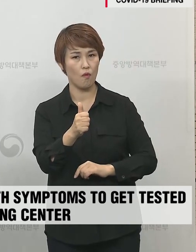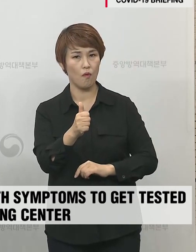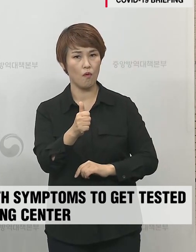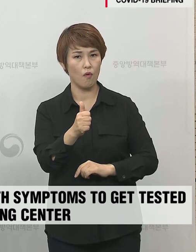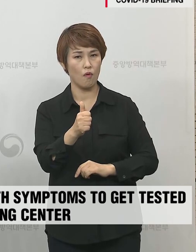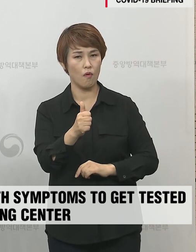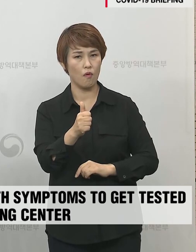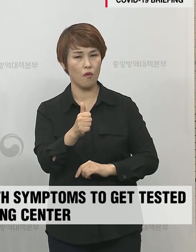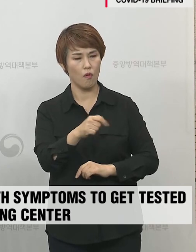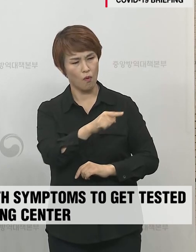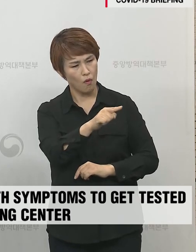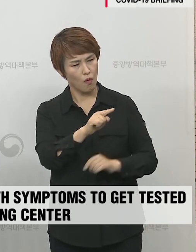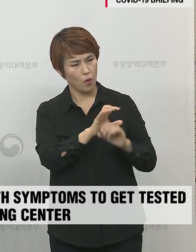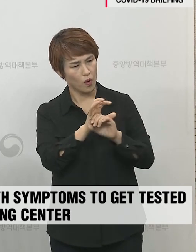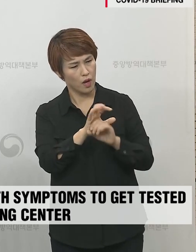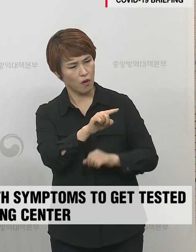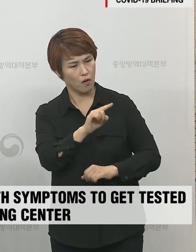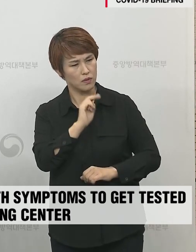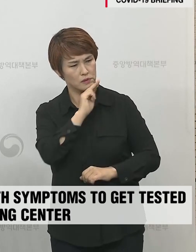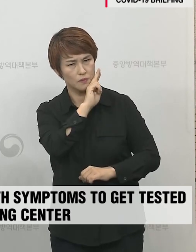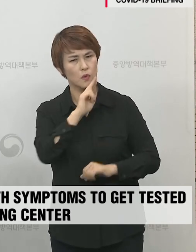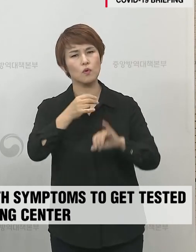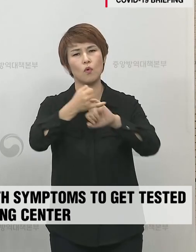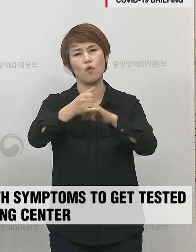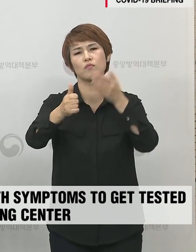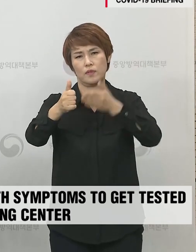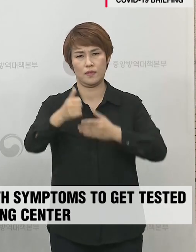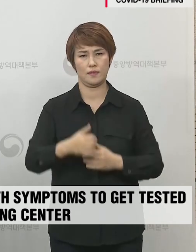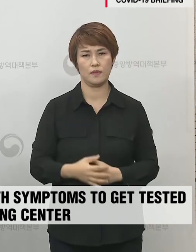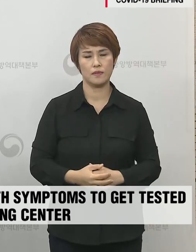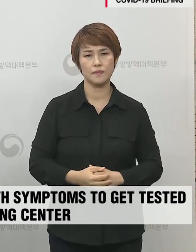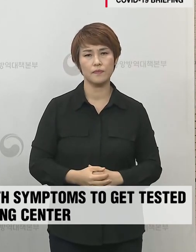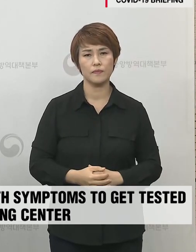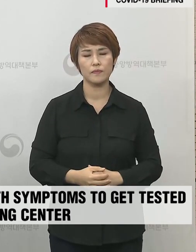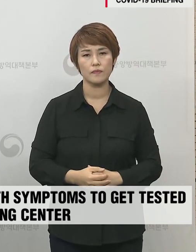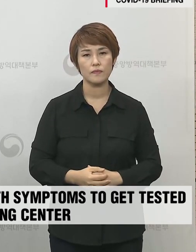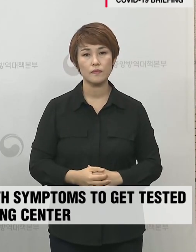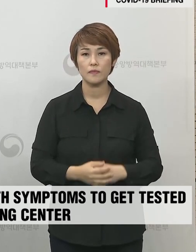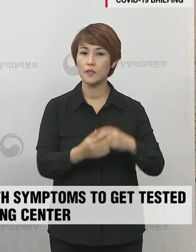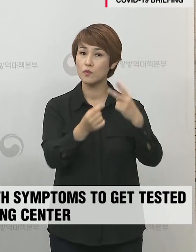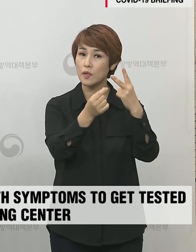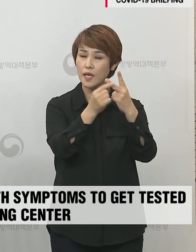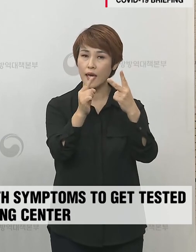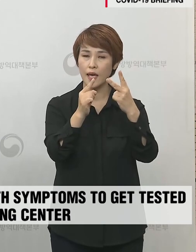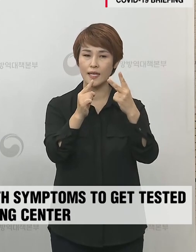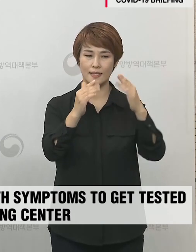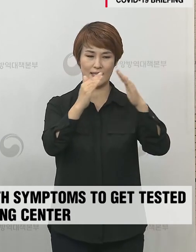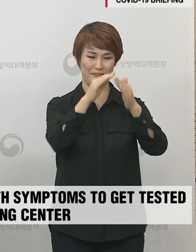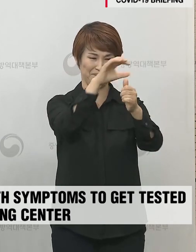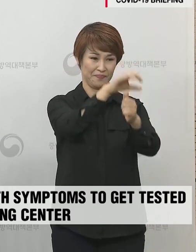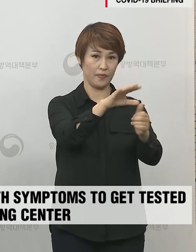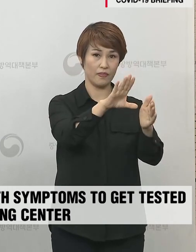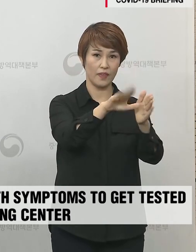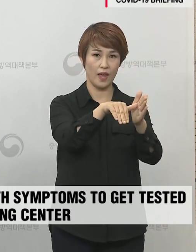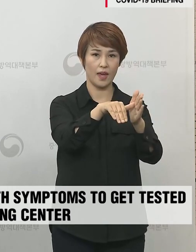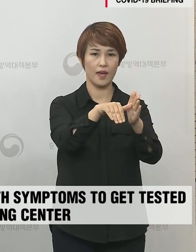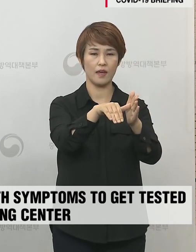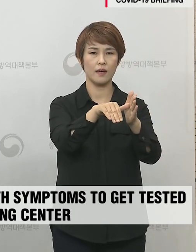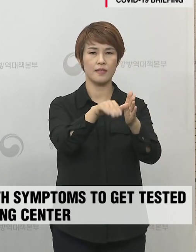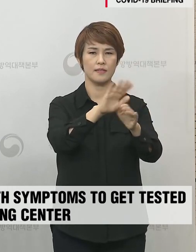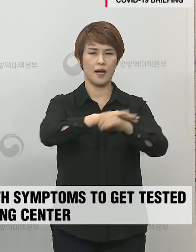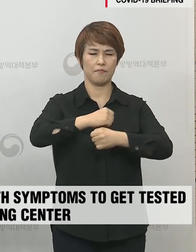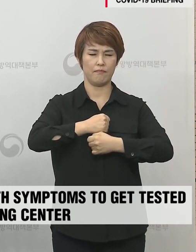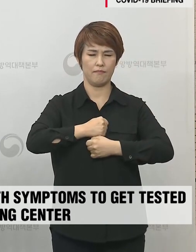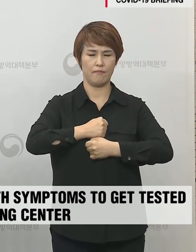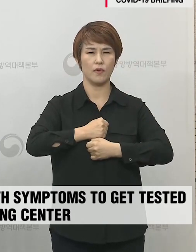centers, we also ask you to suspect COVID-19 if they show similar symptoms. And second,